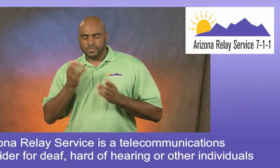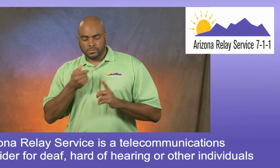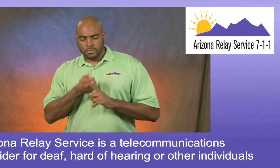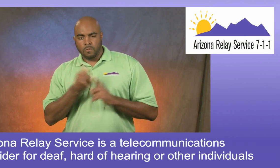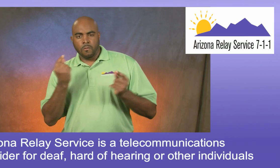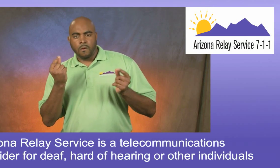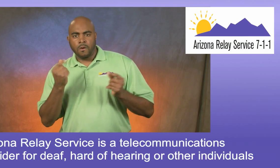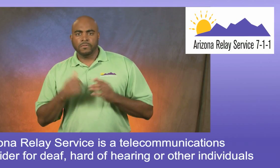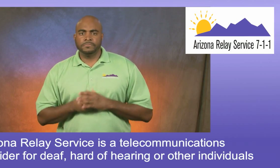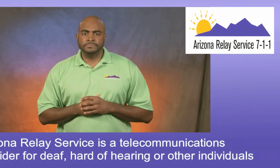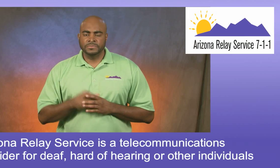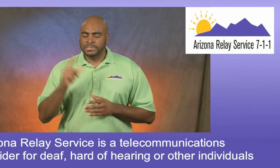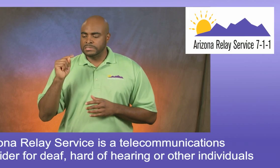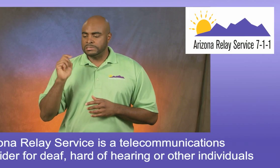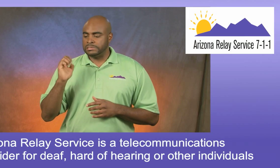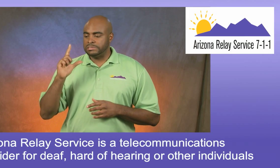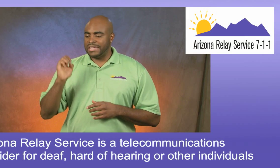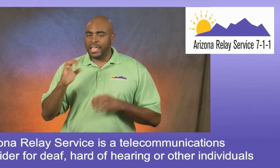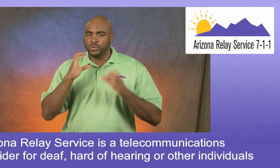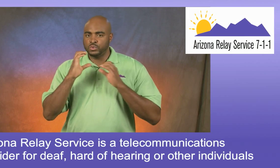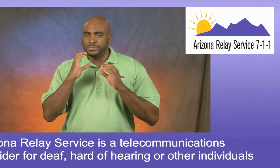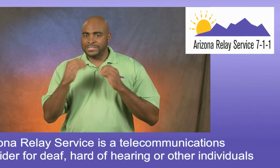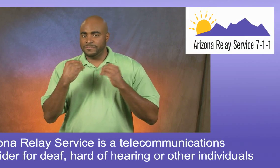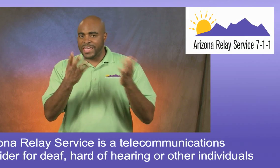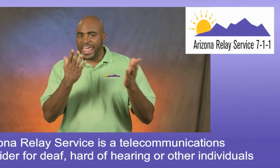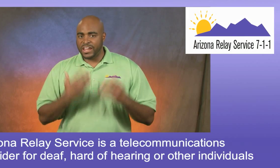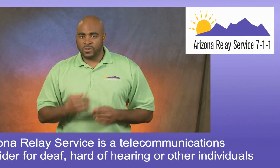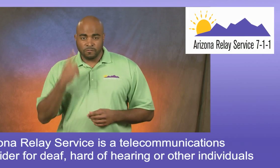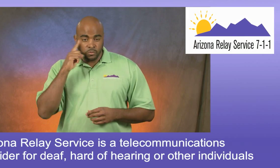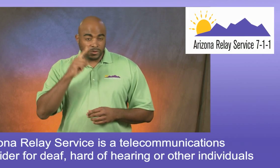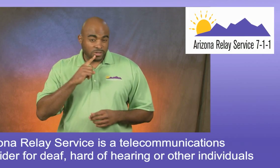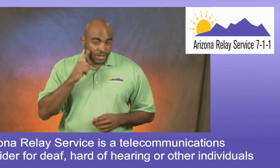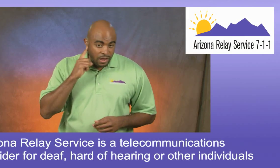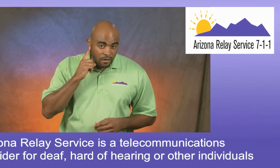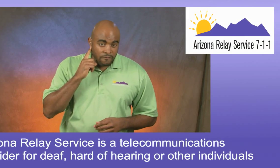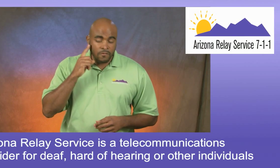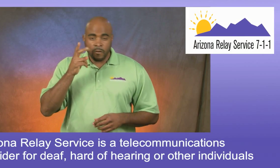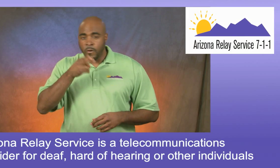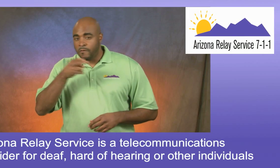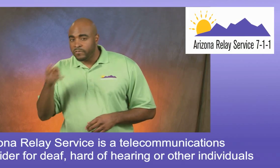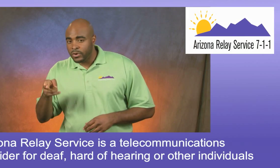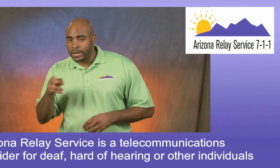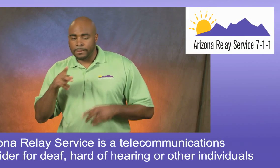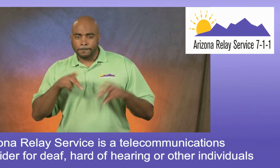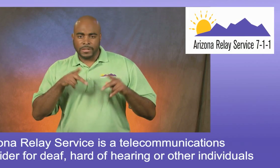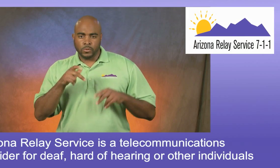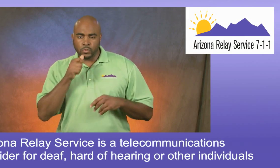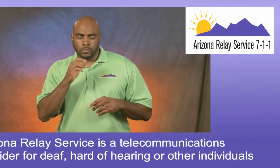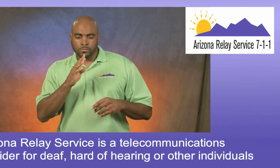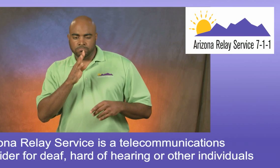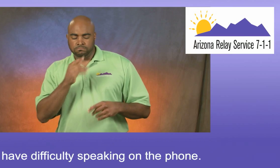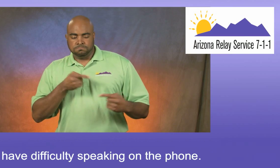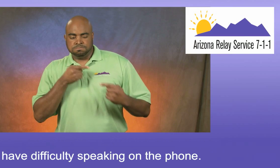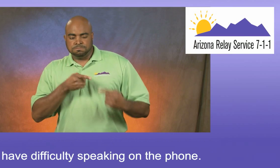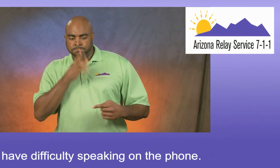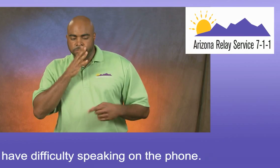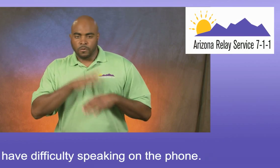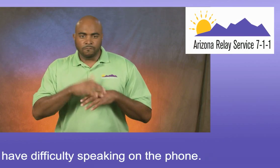Arizona Relay Service is a telecommunications provider for deaf, hard of hearing, or other individuals who have difficulty speaking